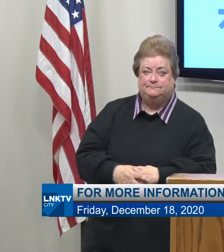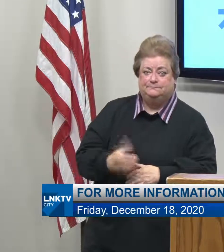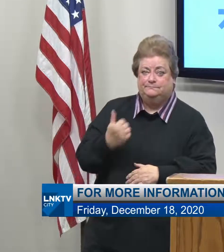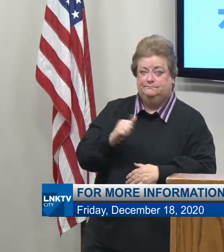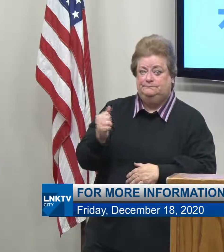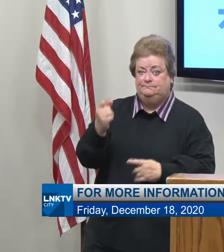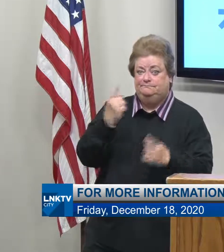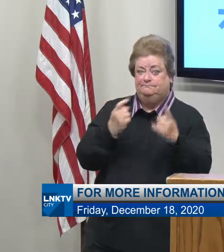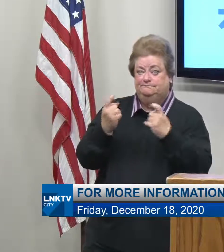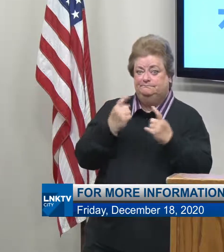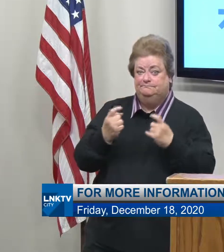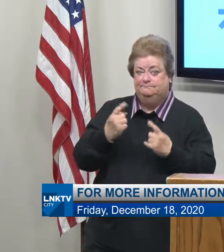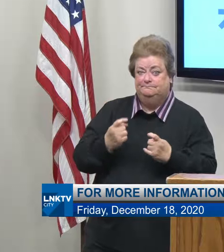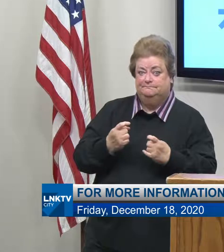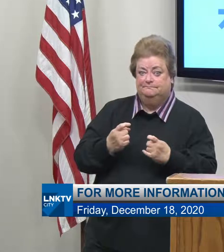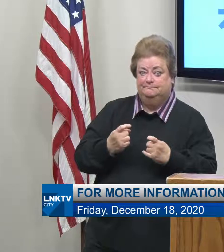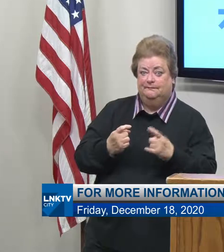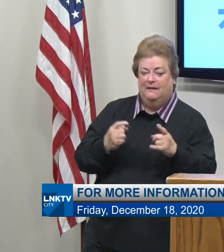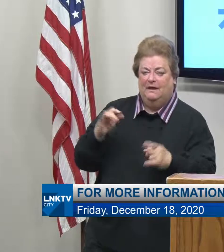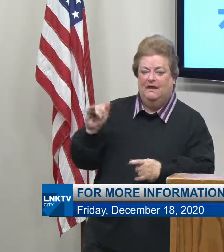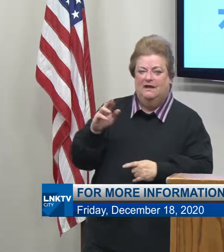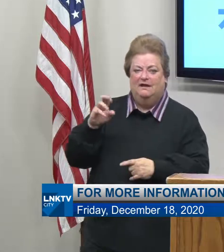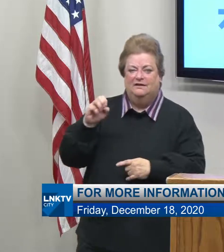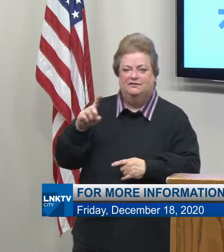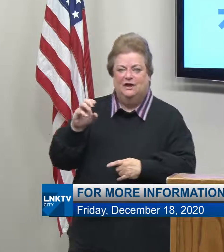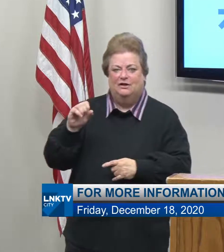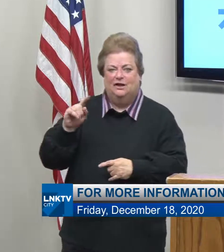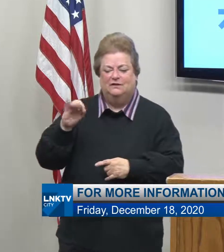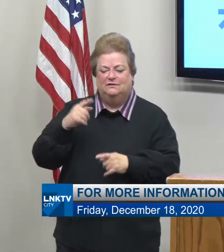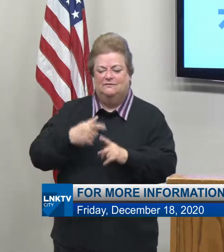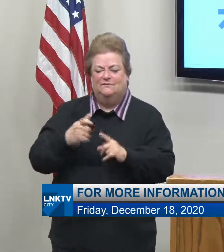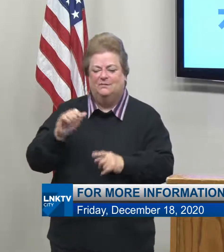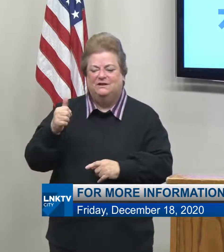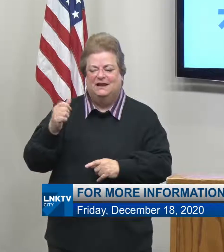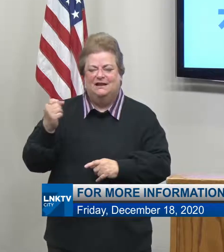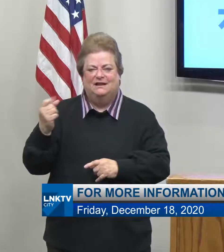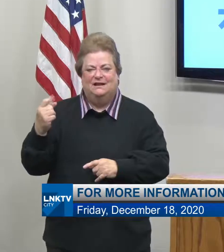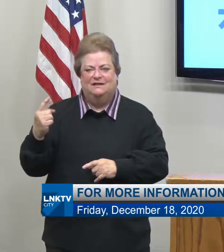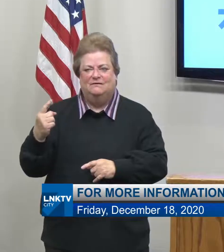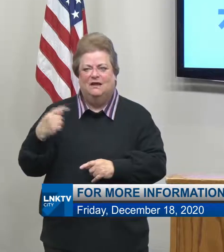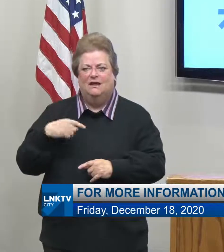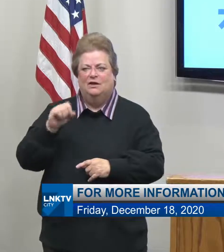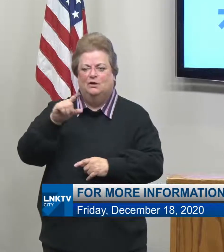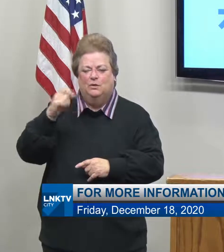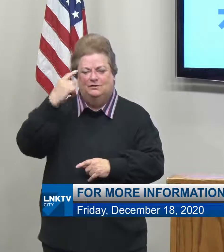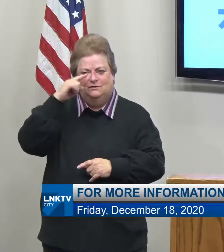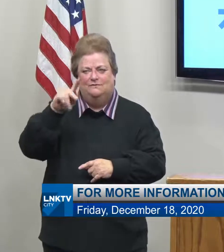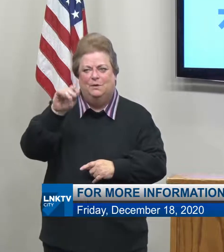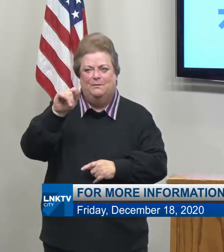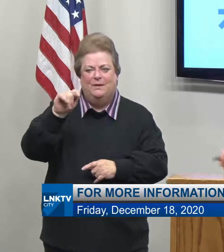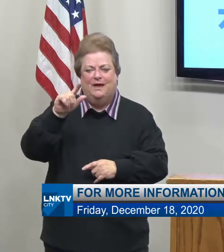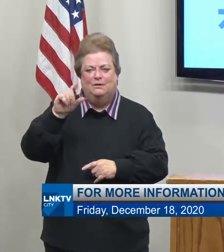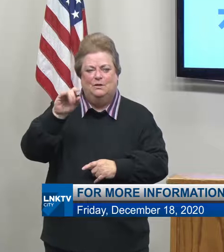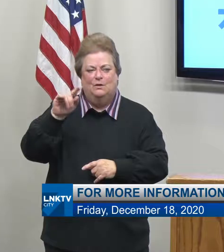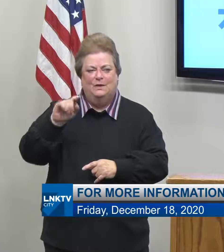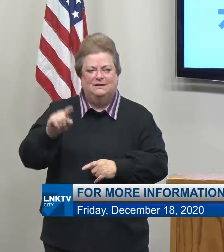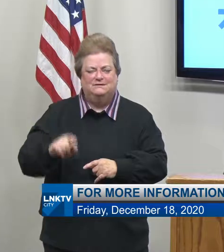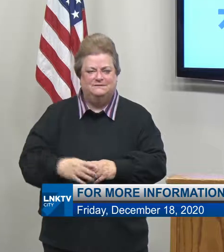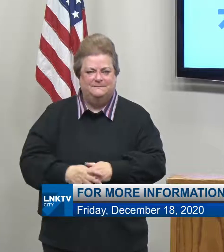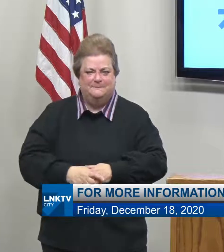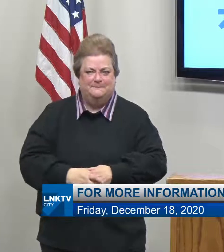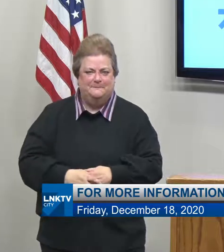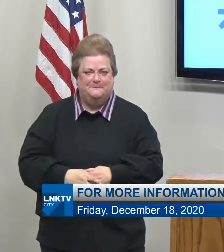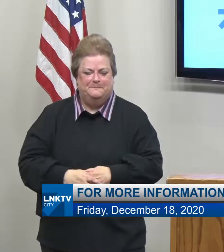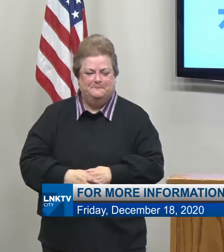Any questions? Yeah, this is Jared Austin with 1011 News. I have a question for Health Director Pat Lopez. Thanks, Jared. She'll be right.